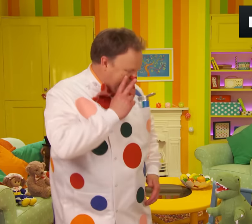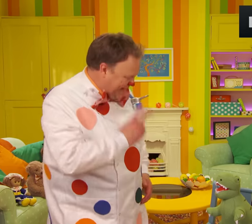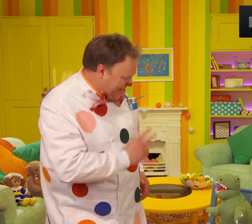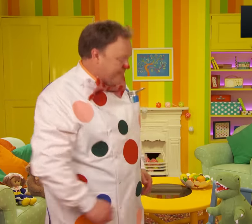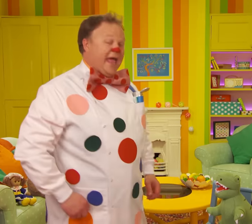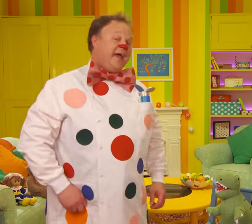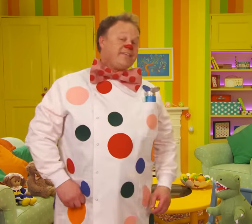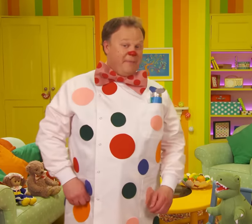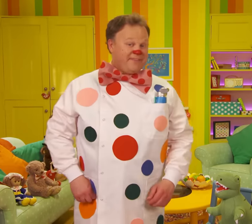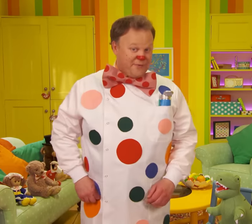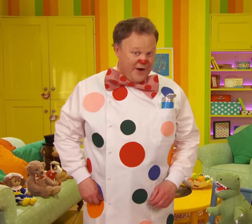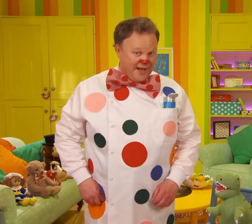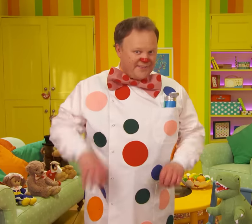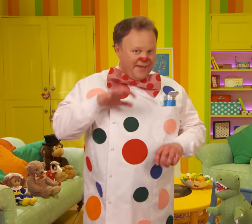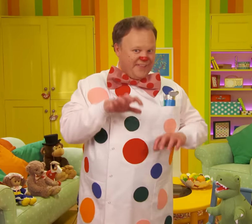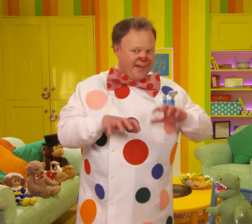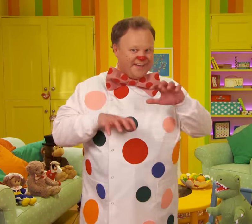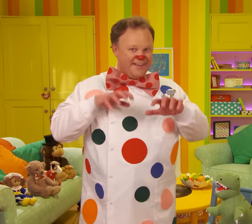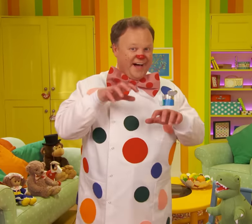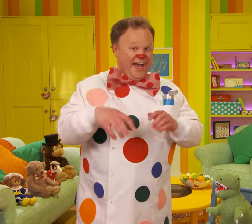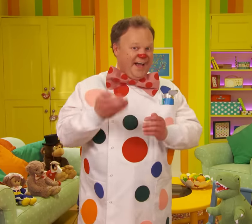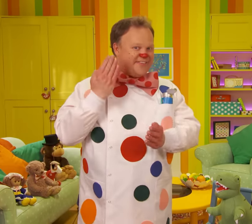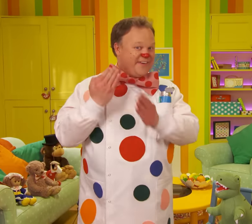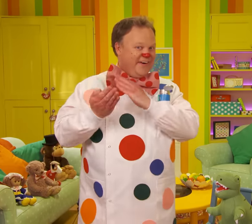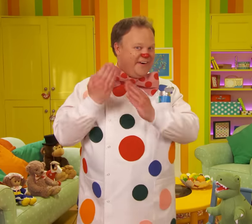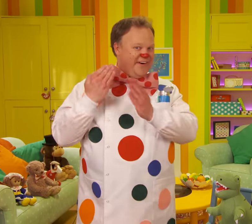look! It's Mr. Rex the dinosaur!